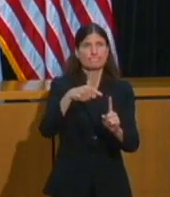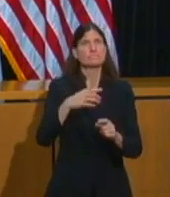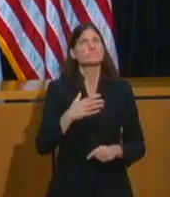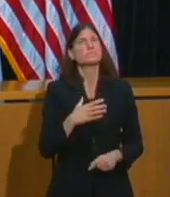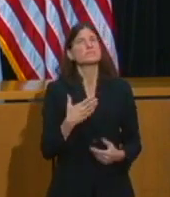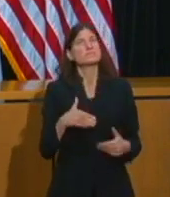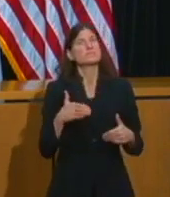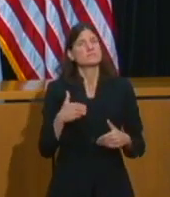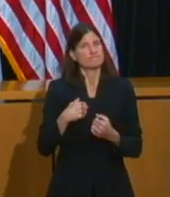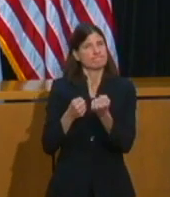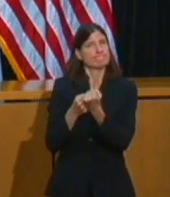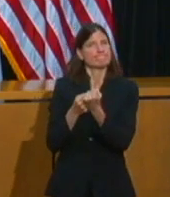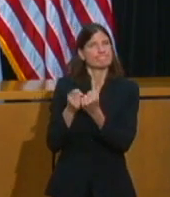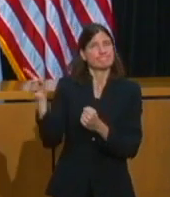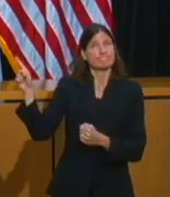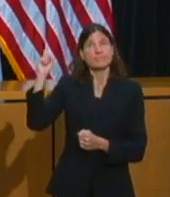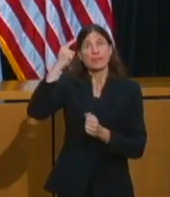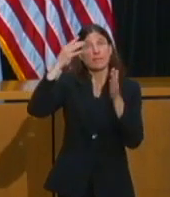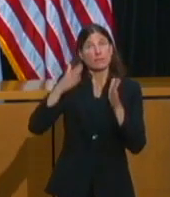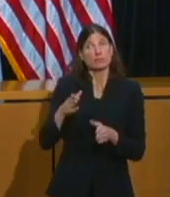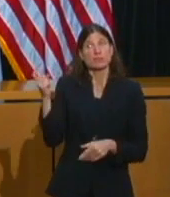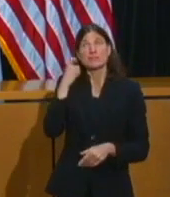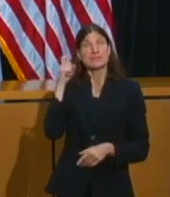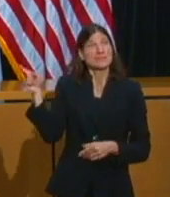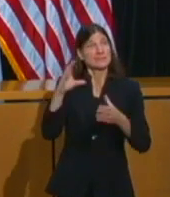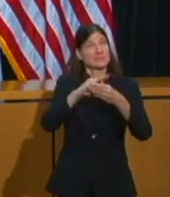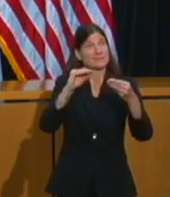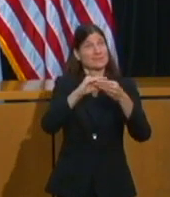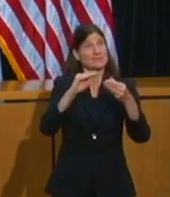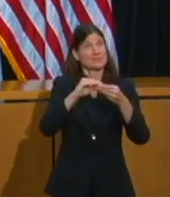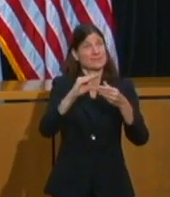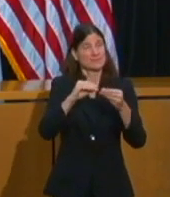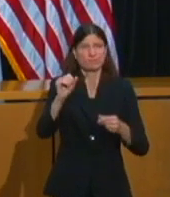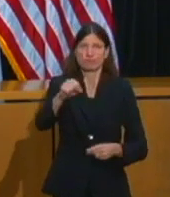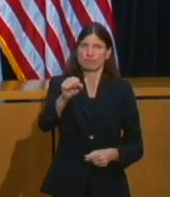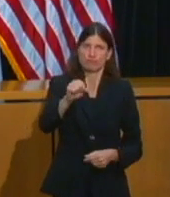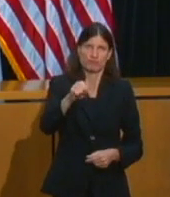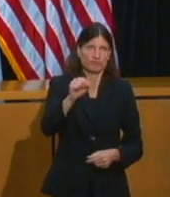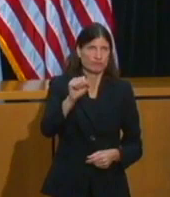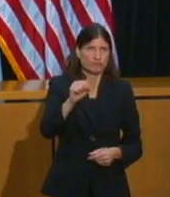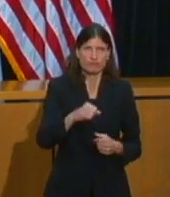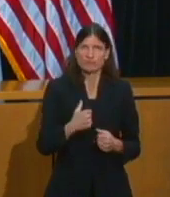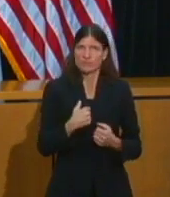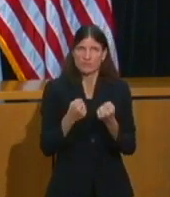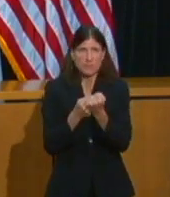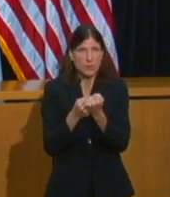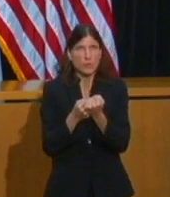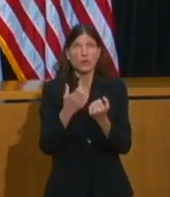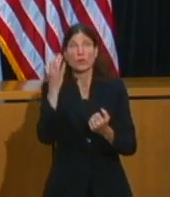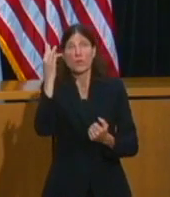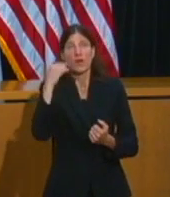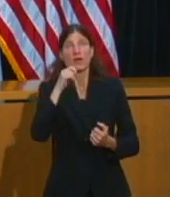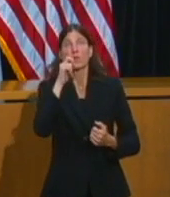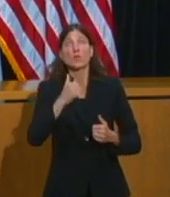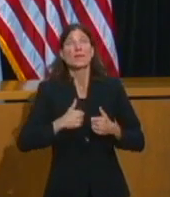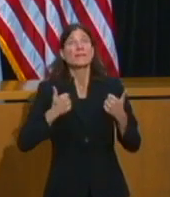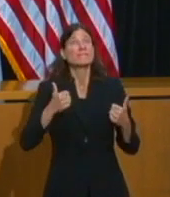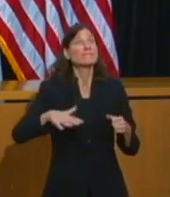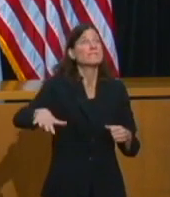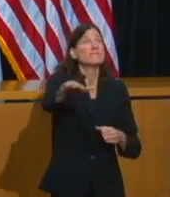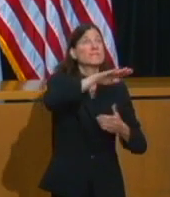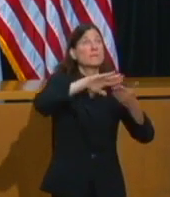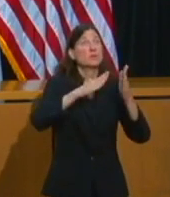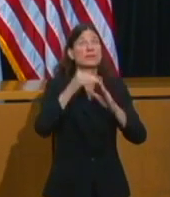my support and my gratitude to our many friends and neighbors that have shared their voices and demonstrated their